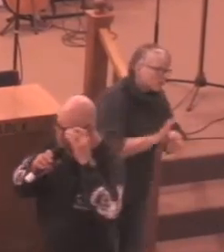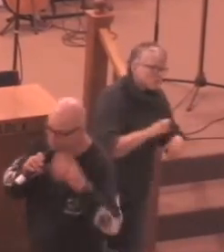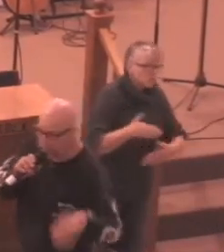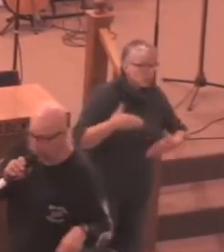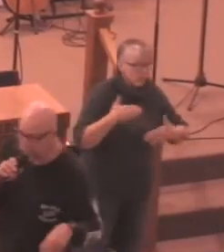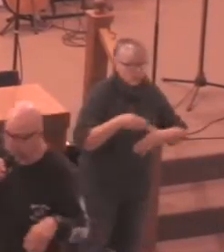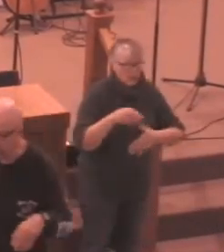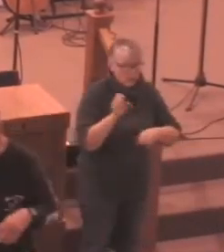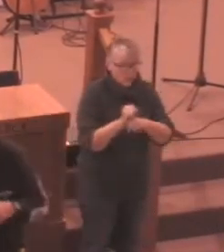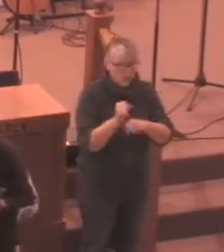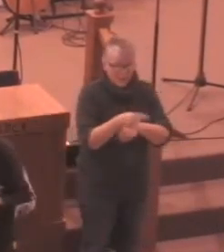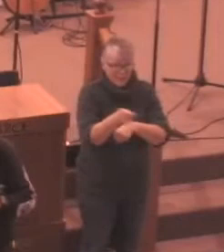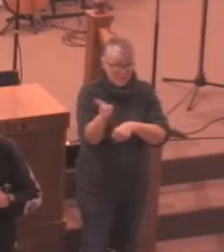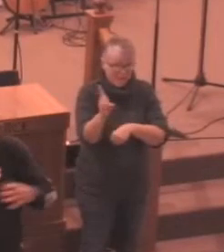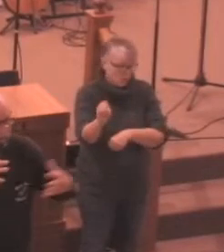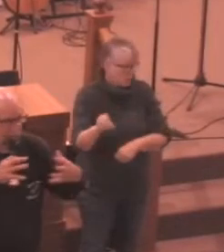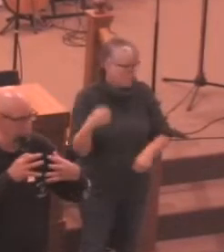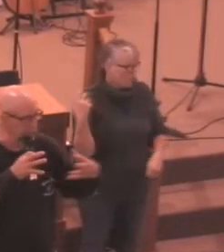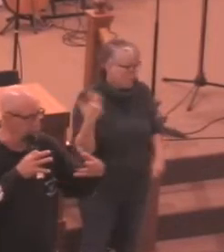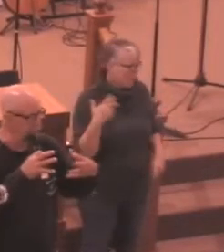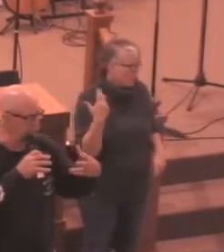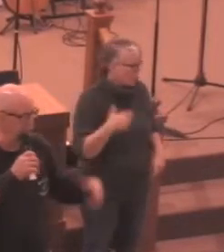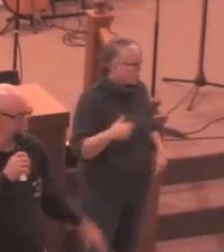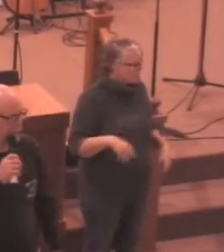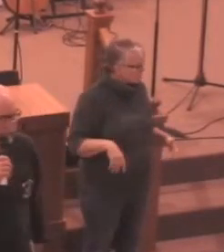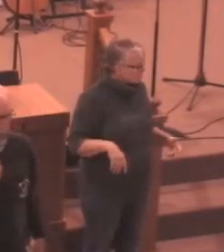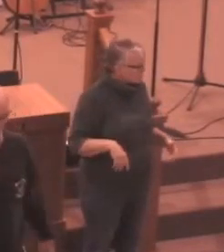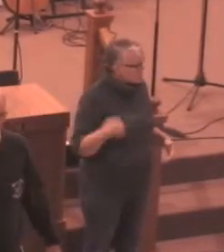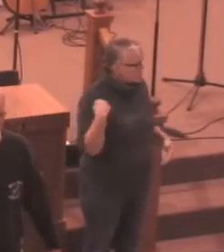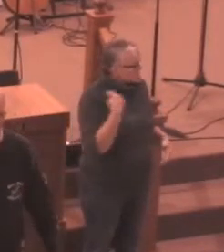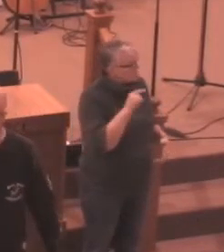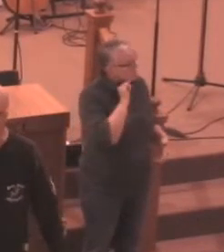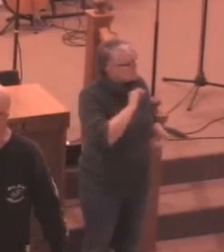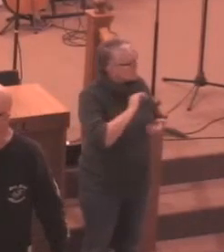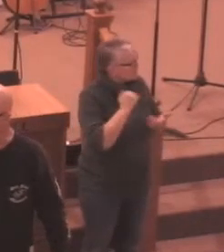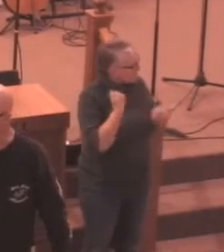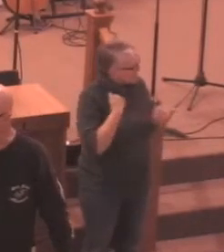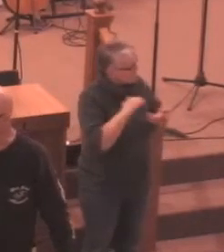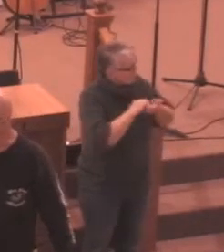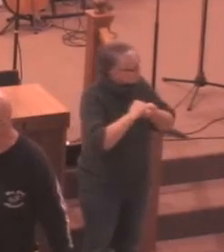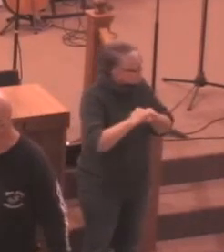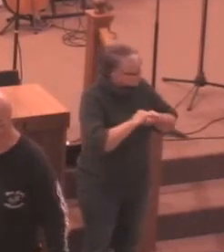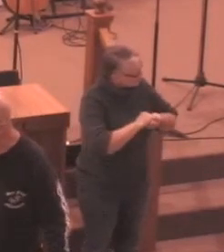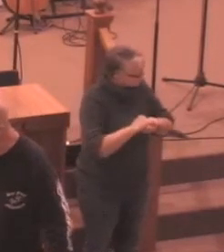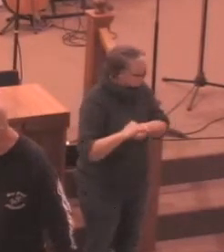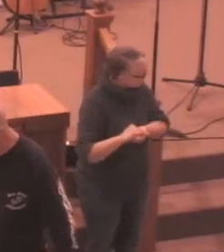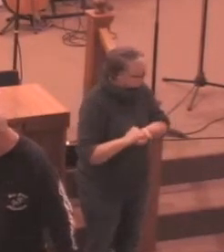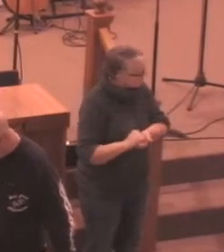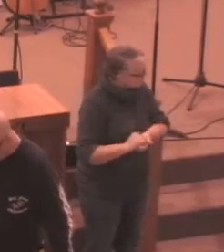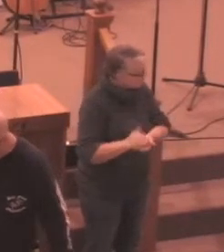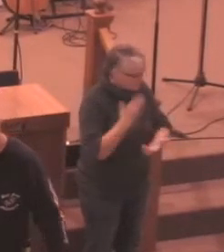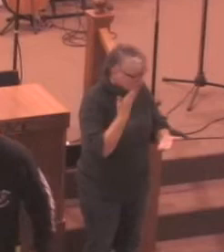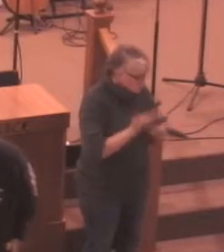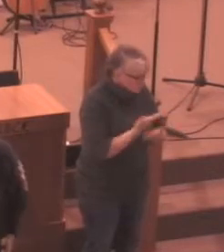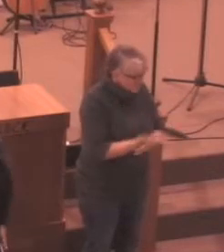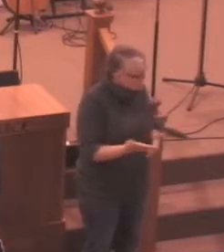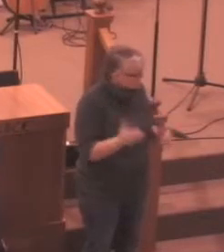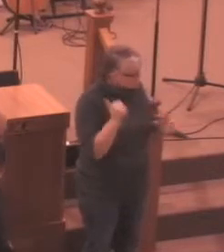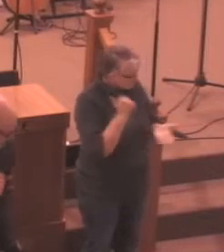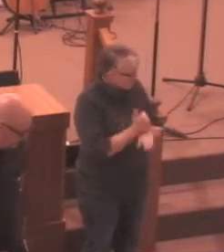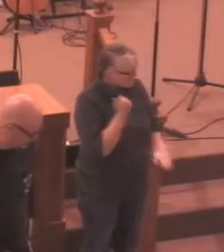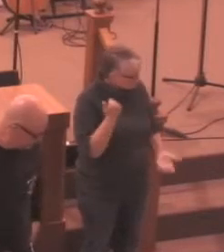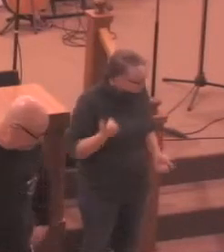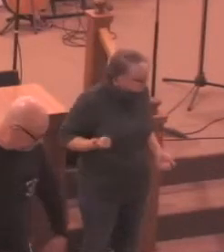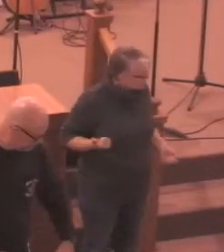And yeah, it's just a working hand in hand with each other, and it's all good. So, amen. Cowboy, you're on,